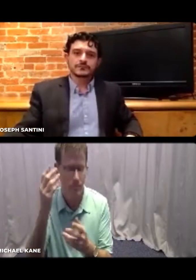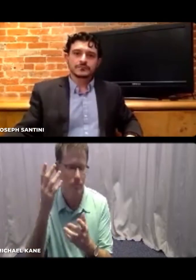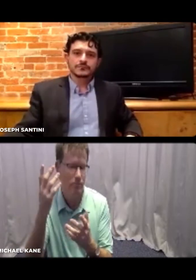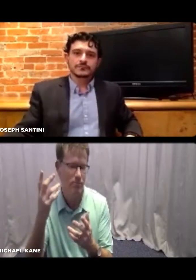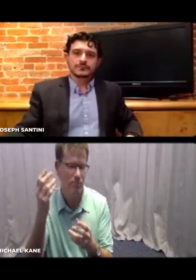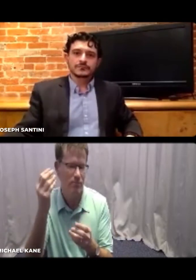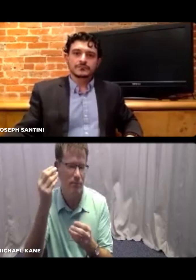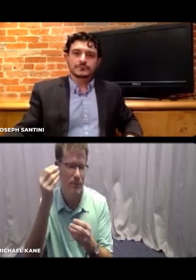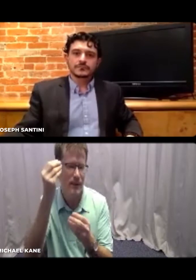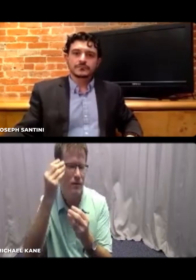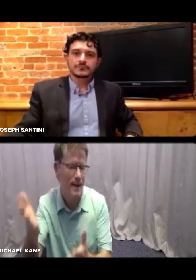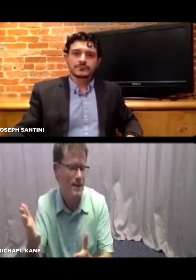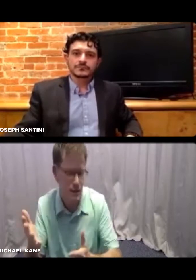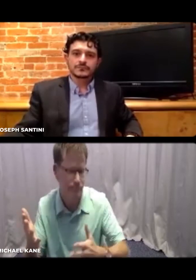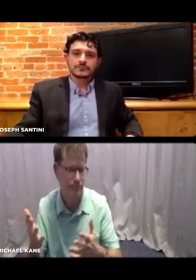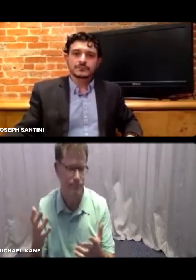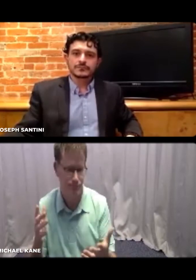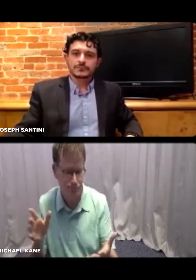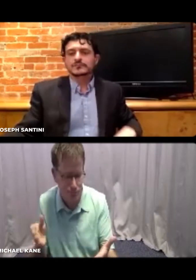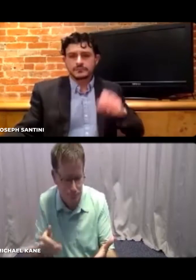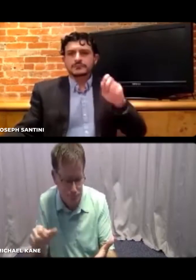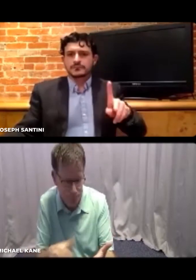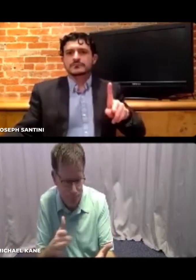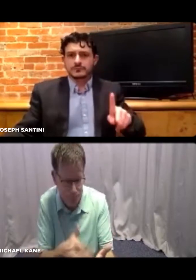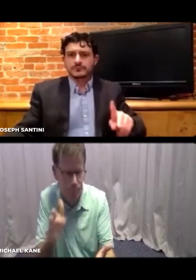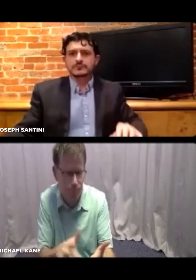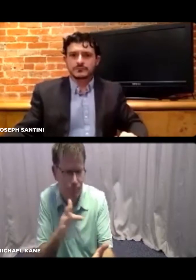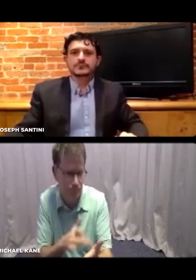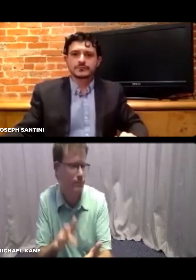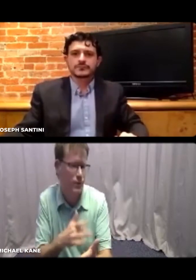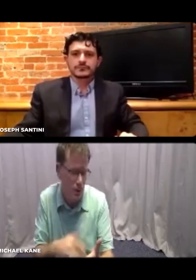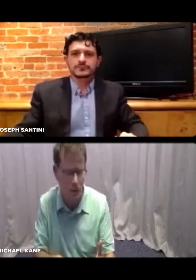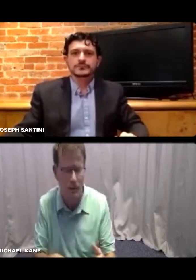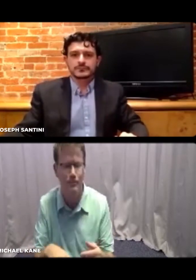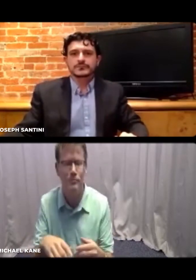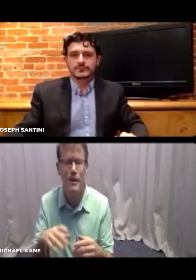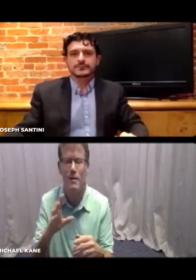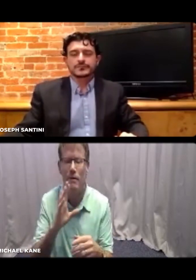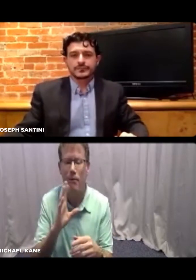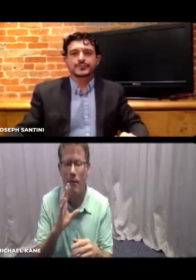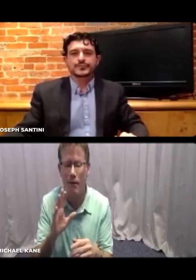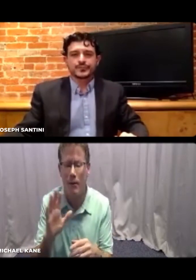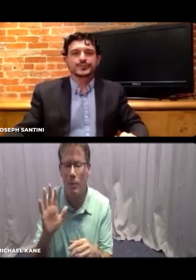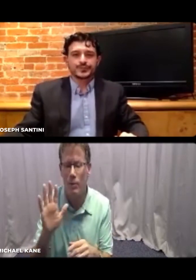for information, right? Okay, yeah.